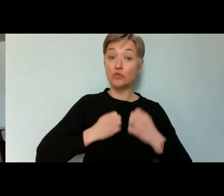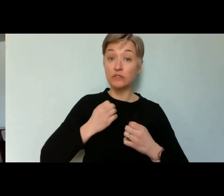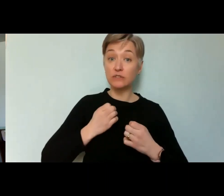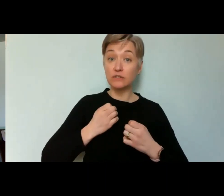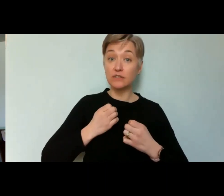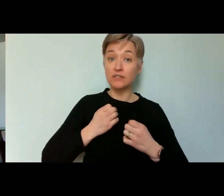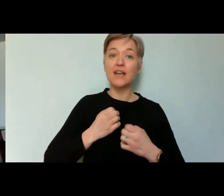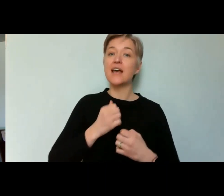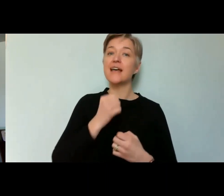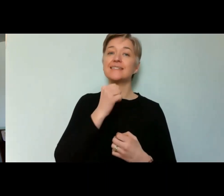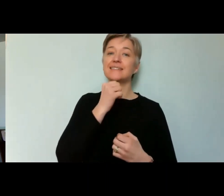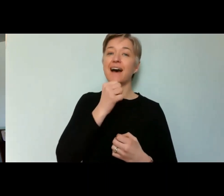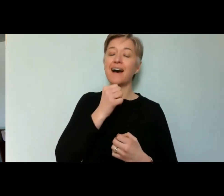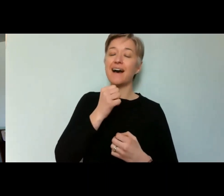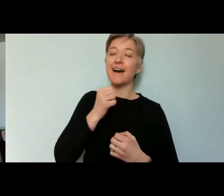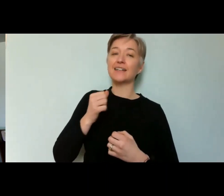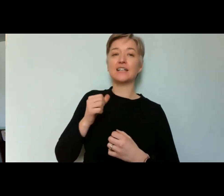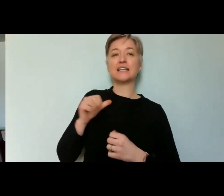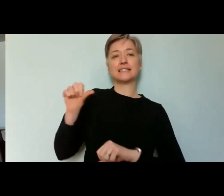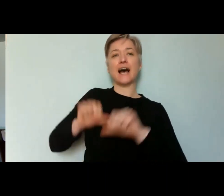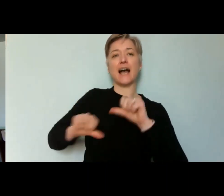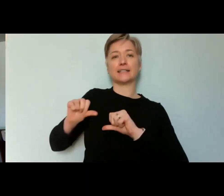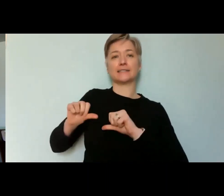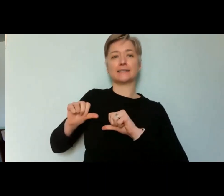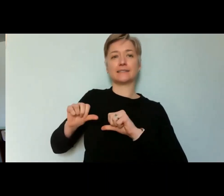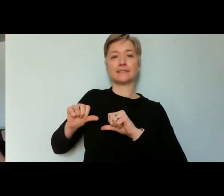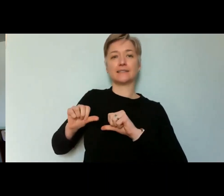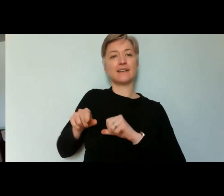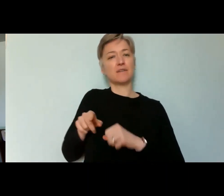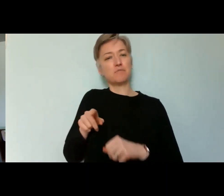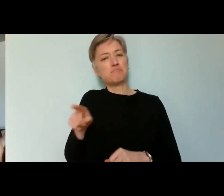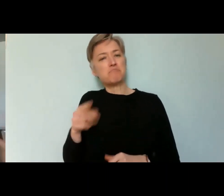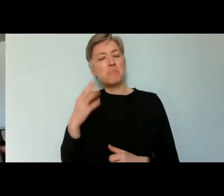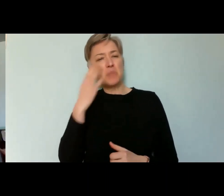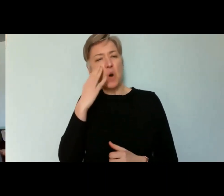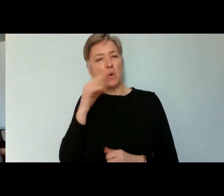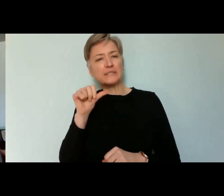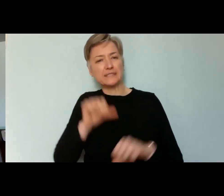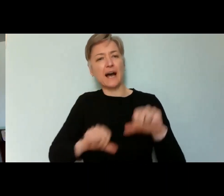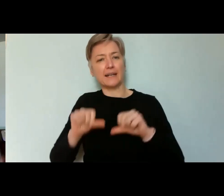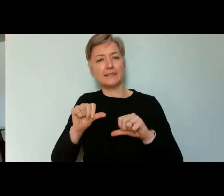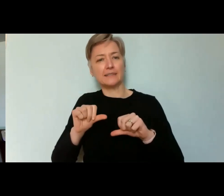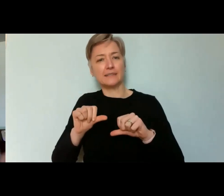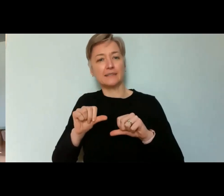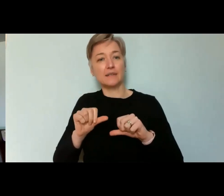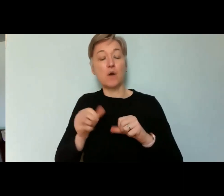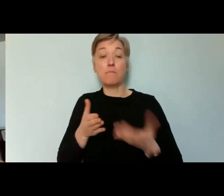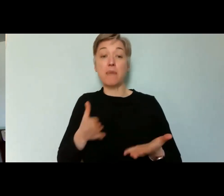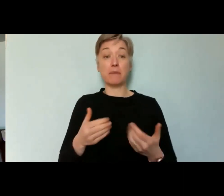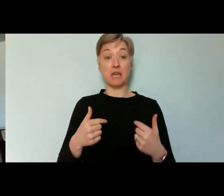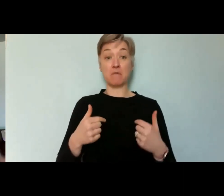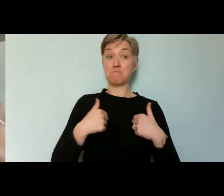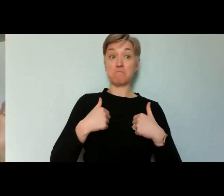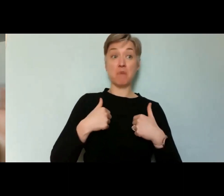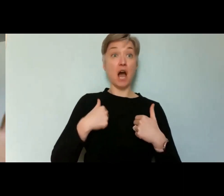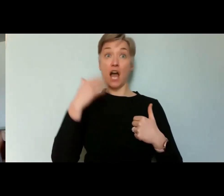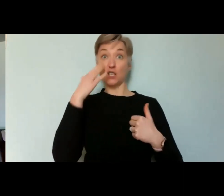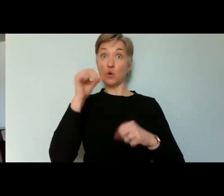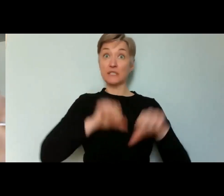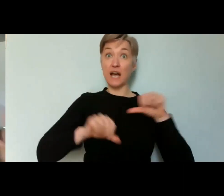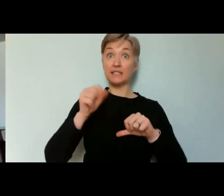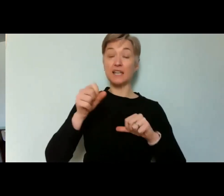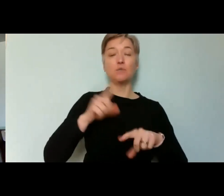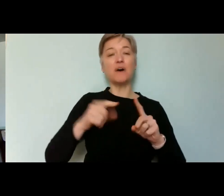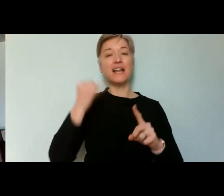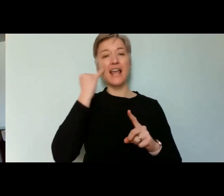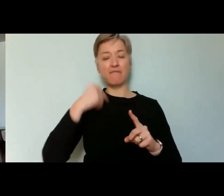I know the science response. I know the science, but I may know the science, but if I'm emotionally upset, if